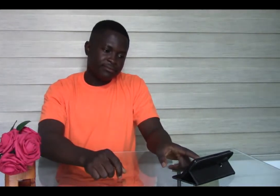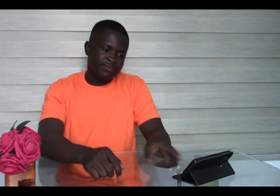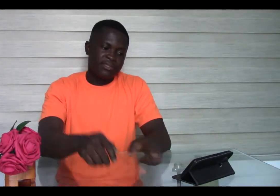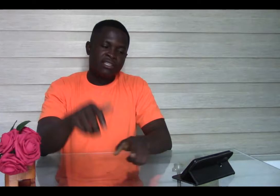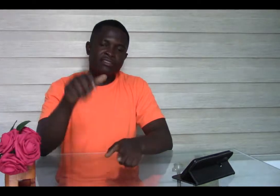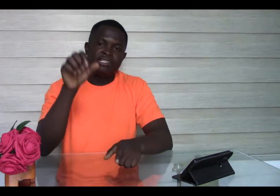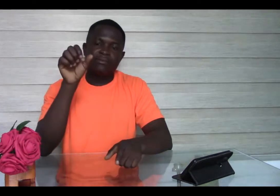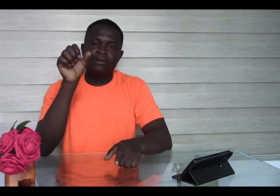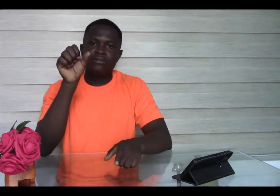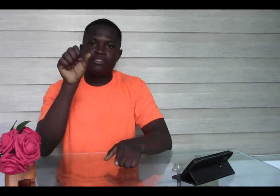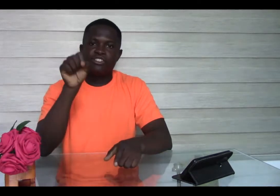So he spelled